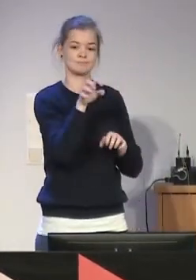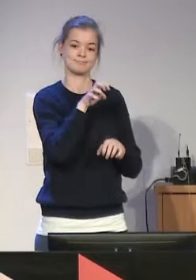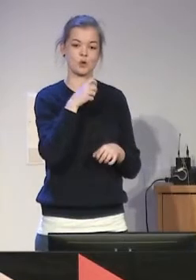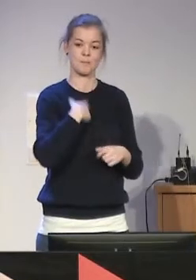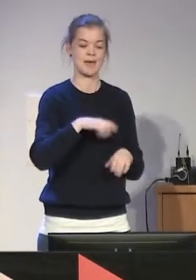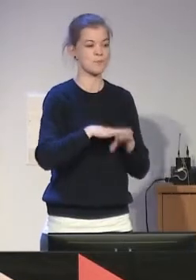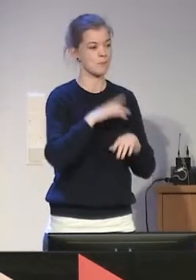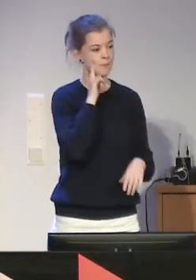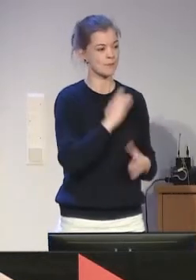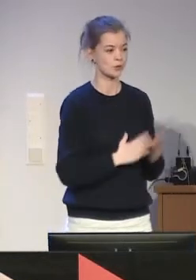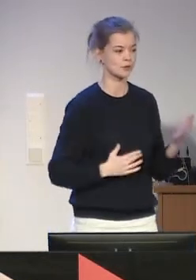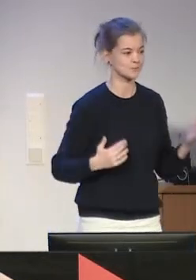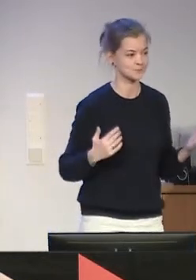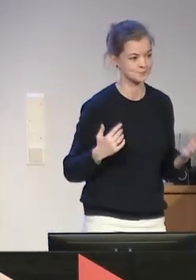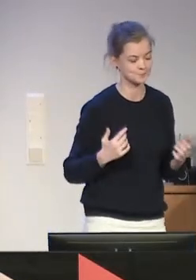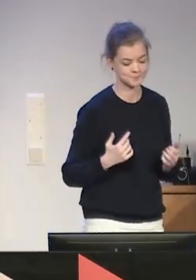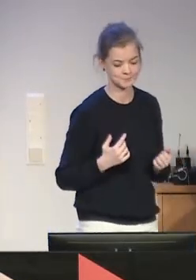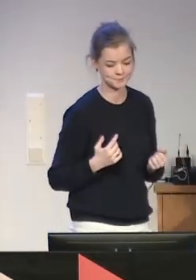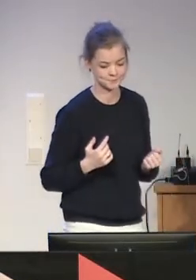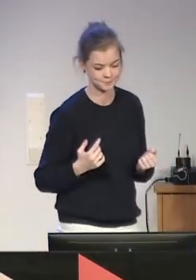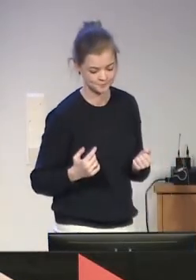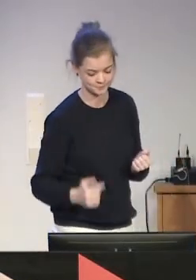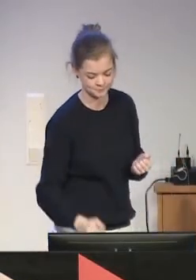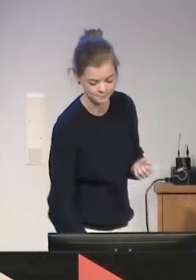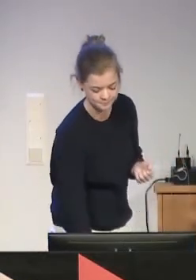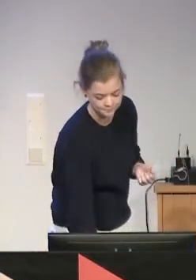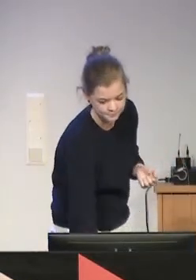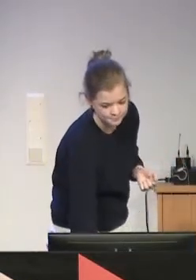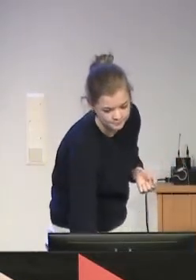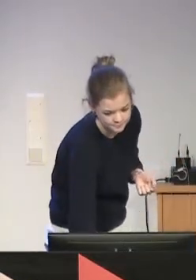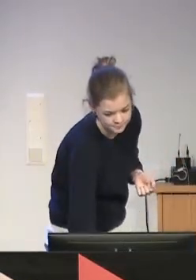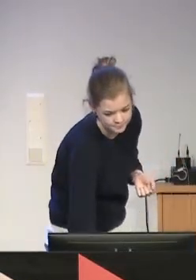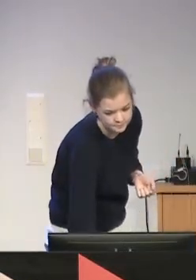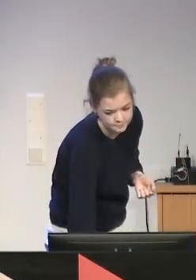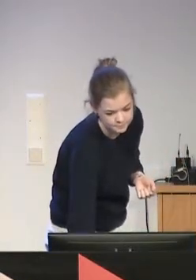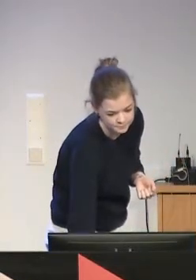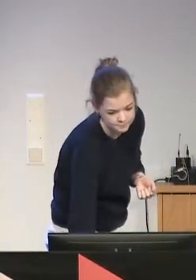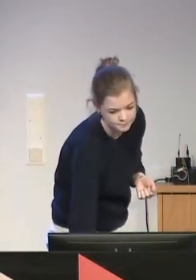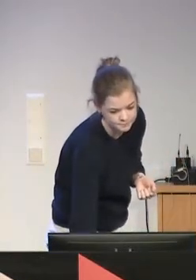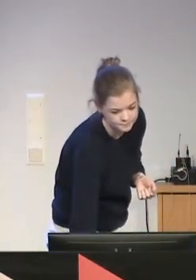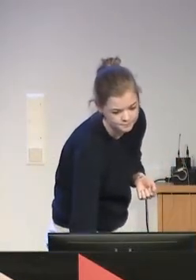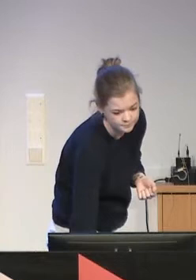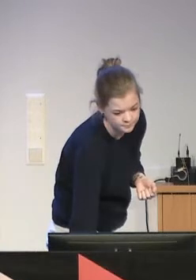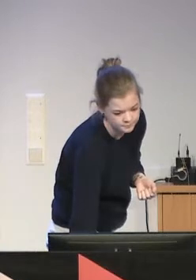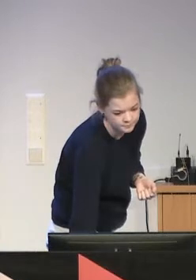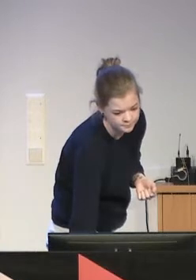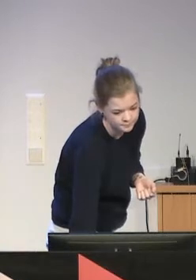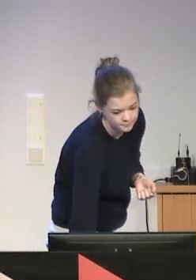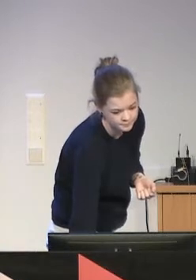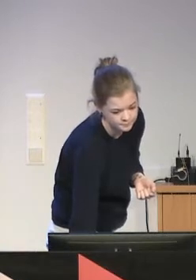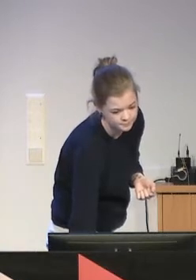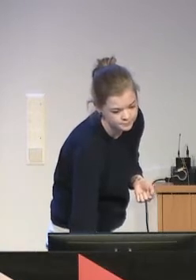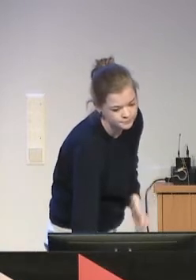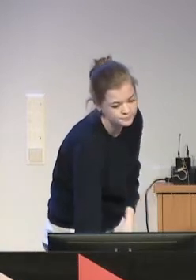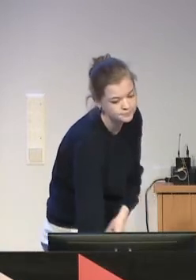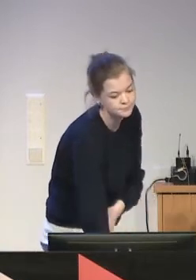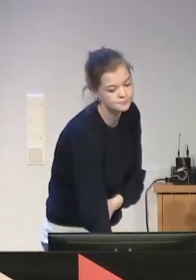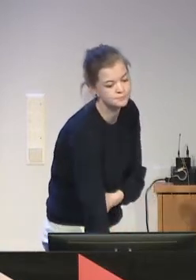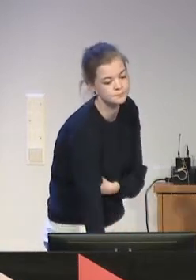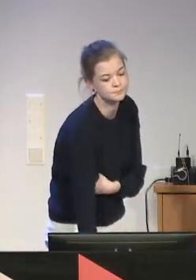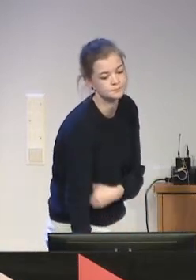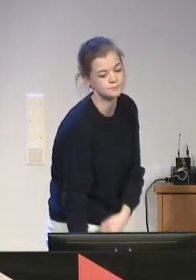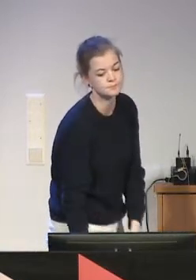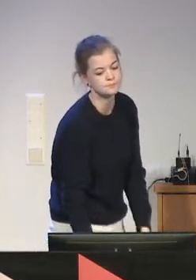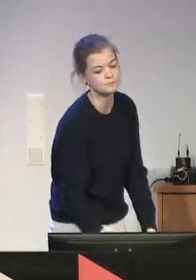So, yeah, can you scratch me the way daddy does? That was kind of the significance of it after we blend all